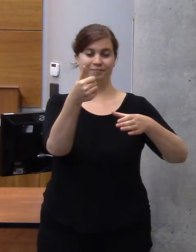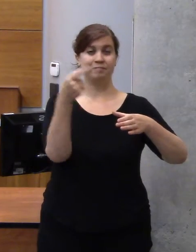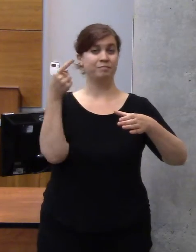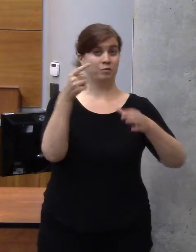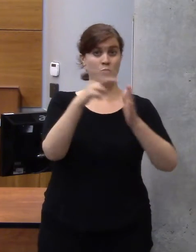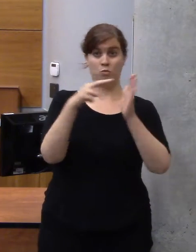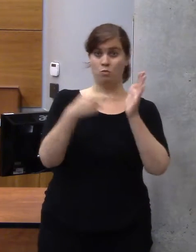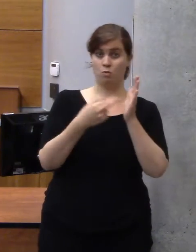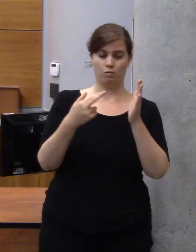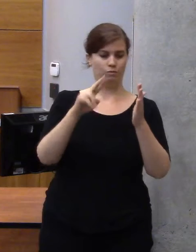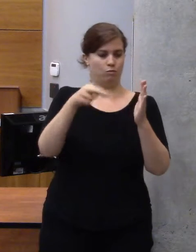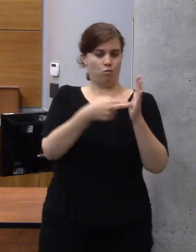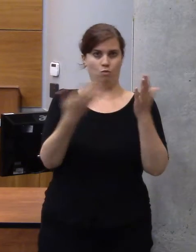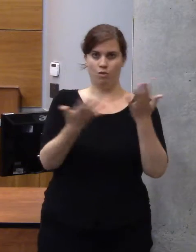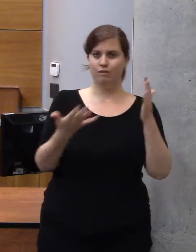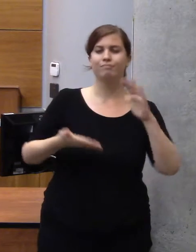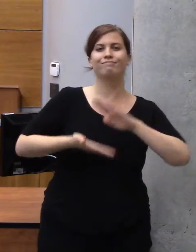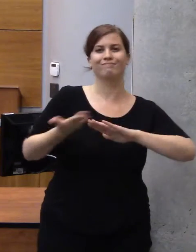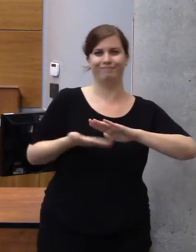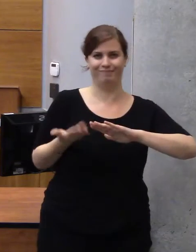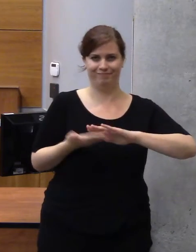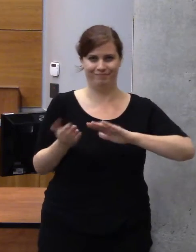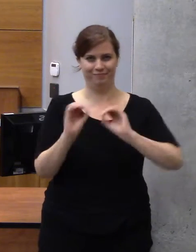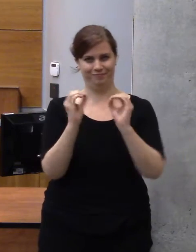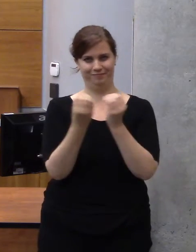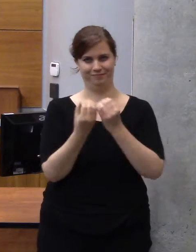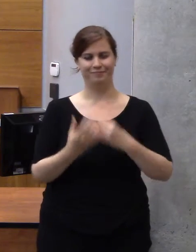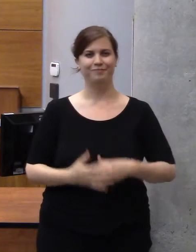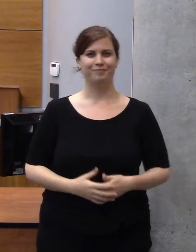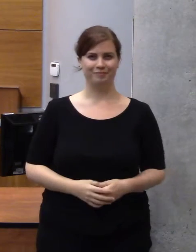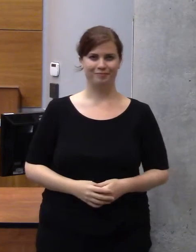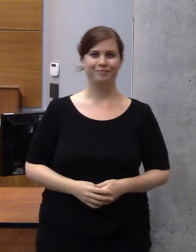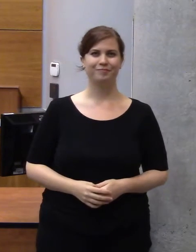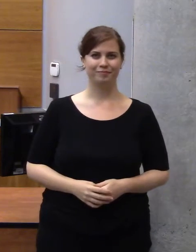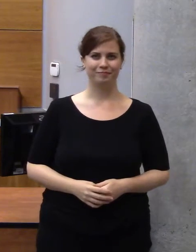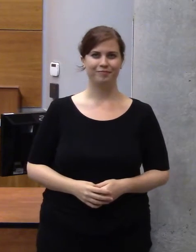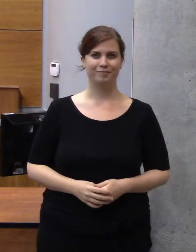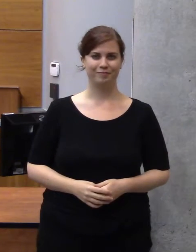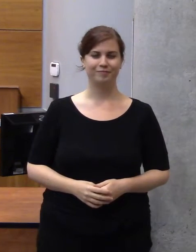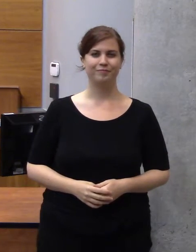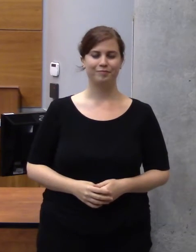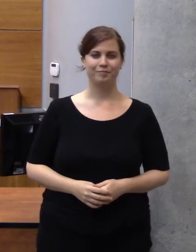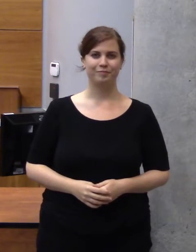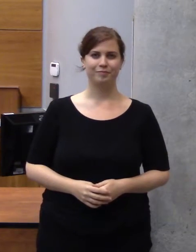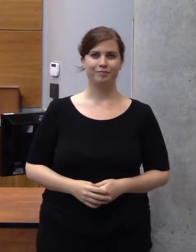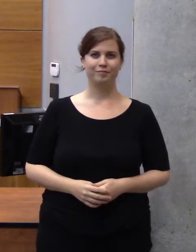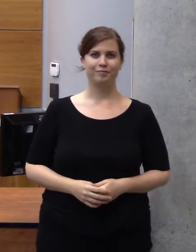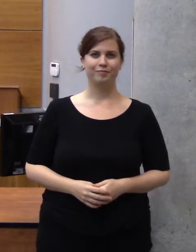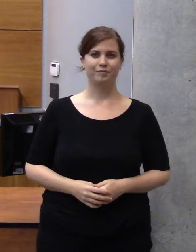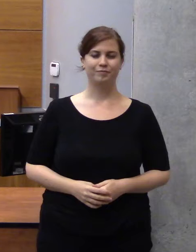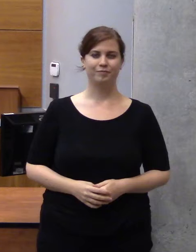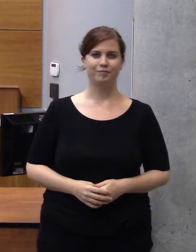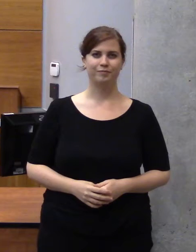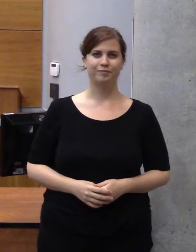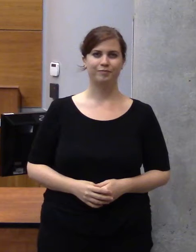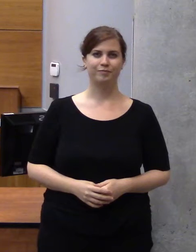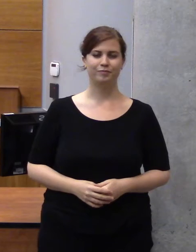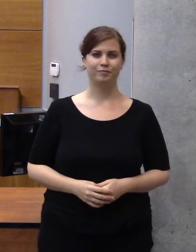they're the people who make decisions and are responsible for the running and functioning of a not-for-profit. There's anyone who's volunteered in a not-for-profit